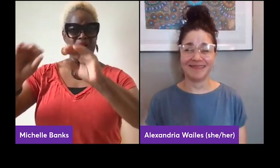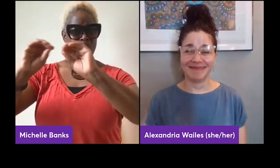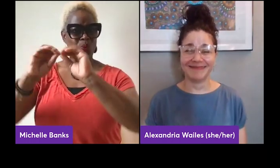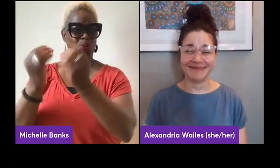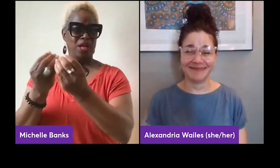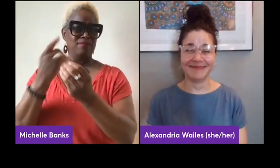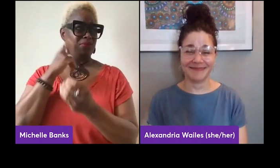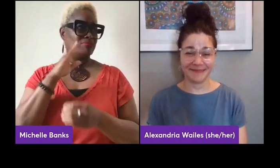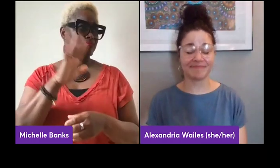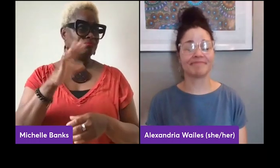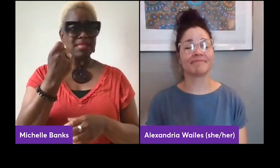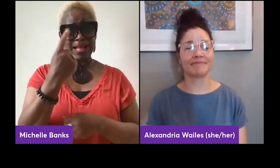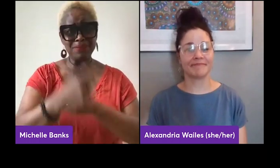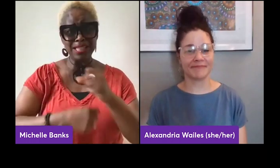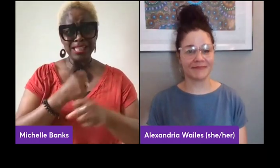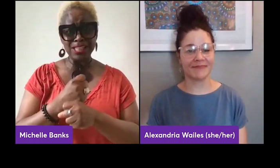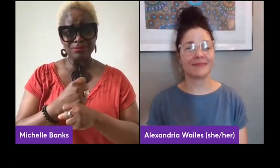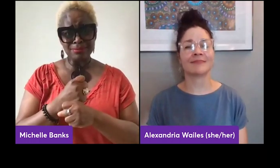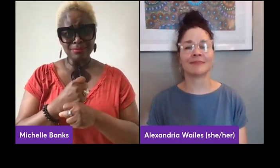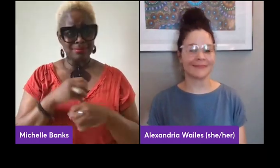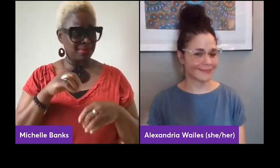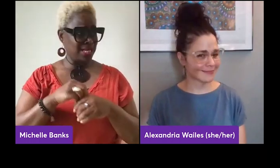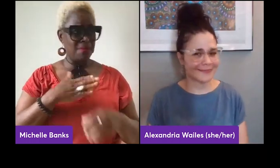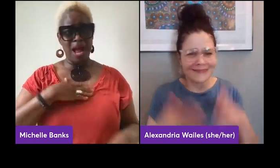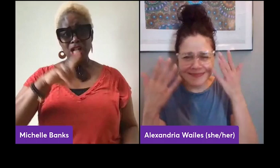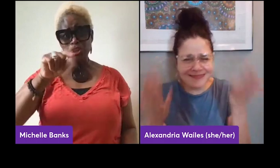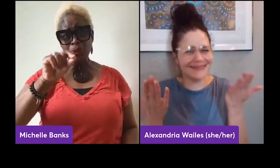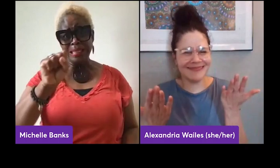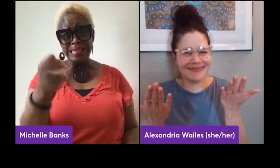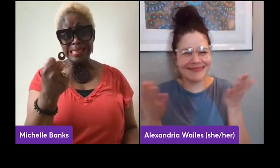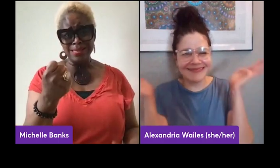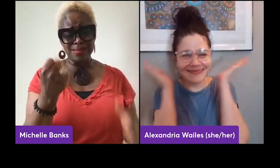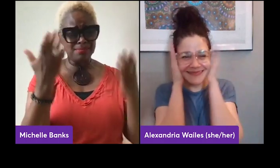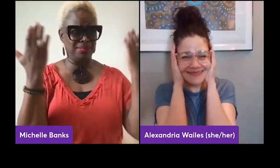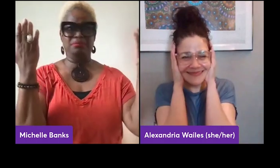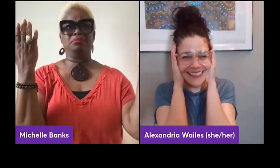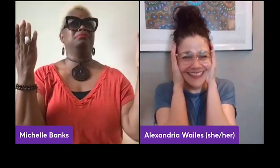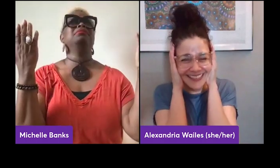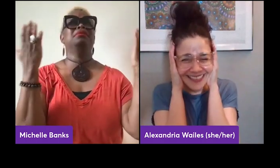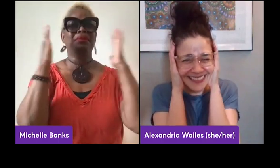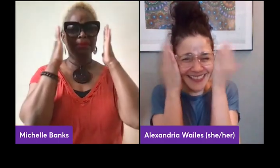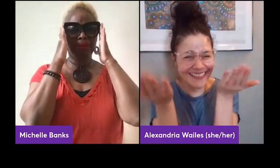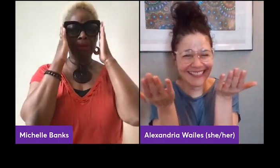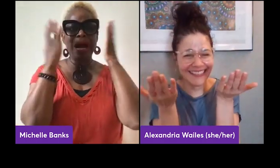I led that organization for 11 years when I was in my 20s.